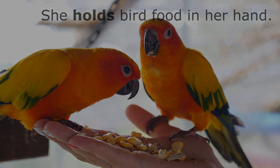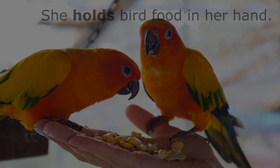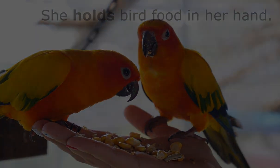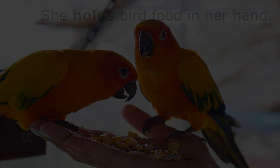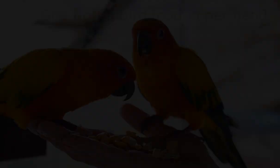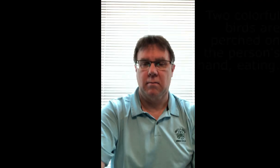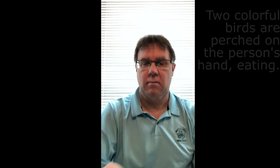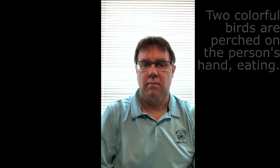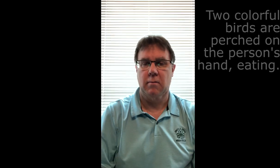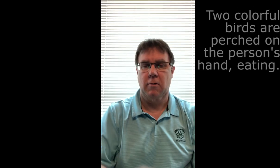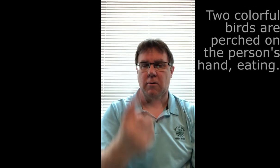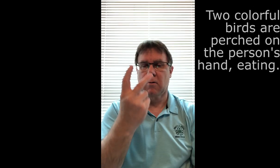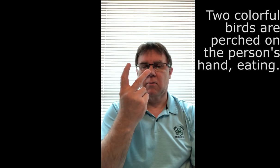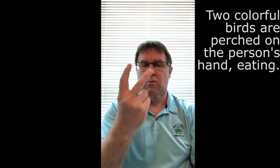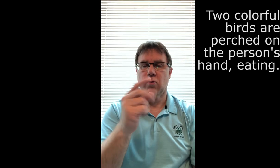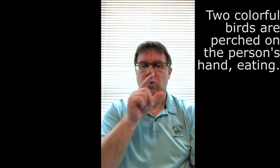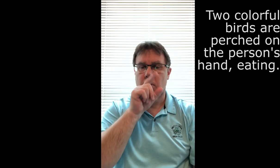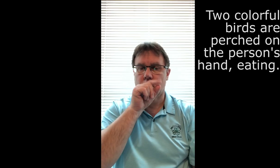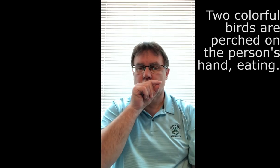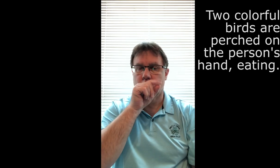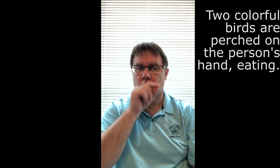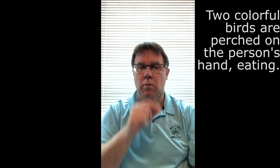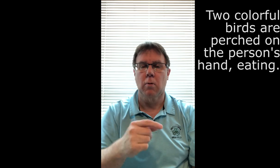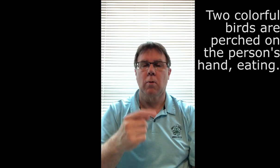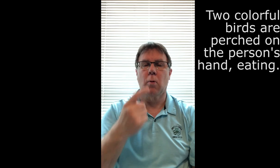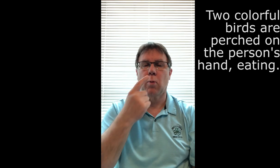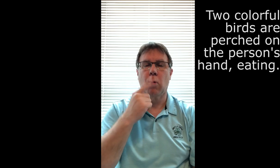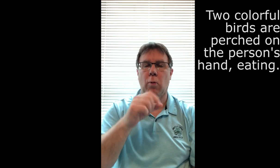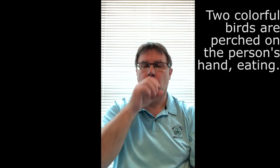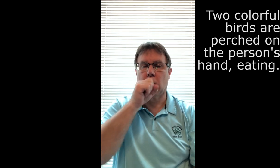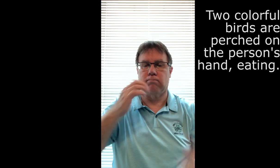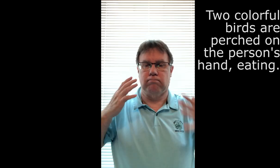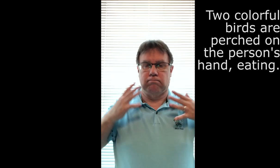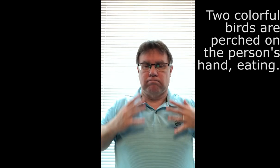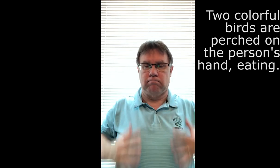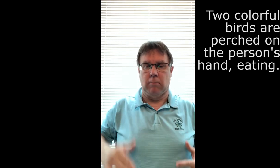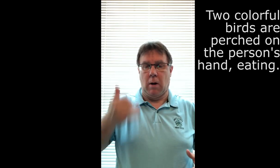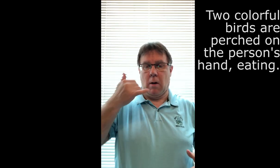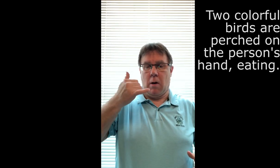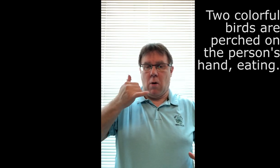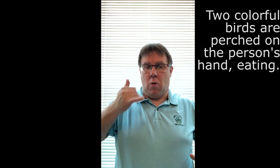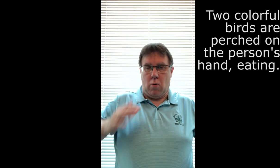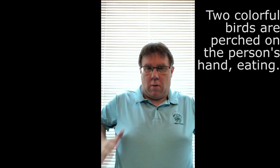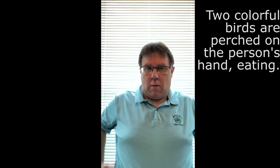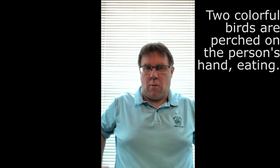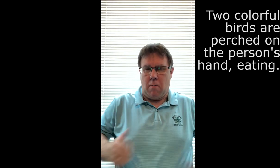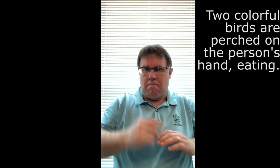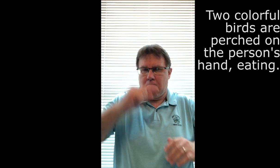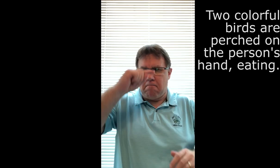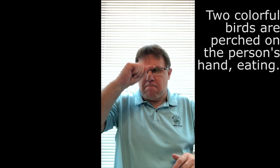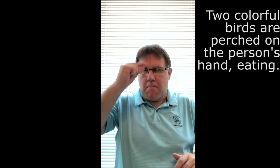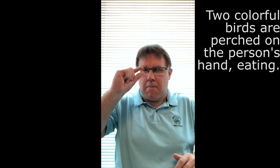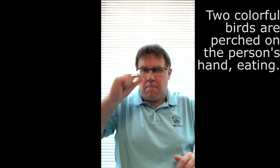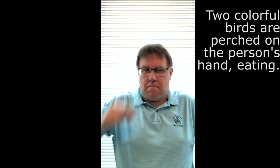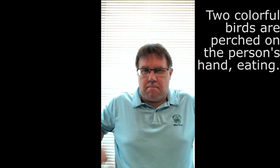Two birds with red and orange on their